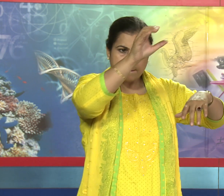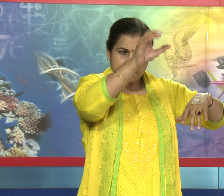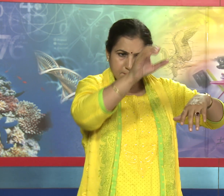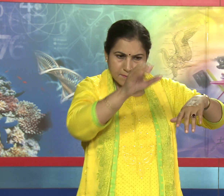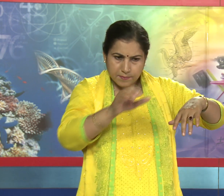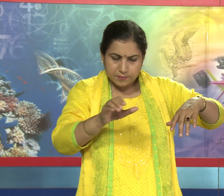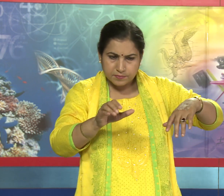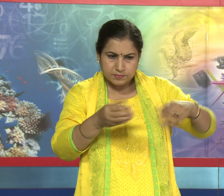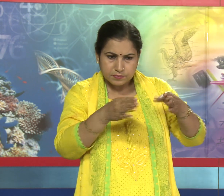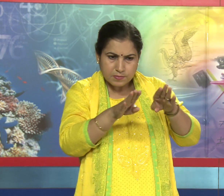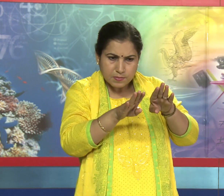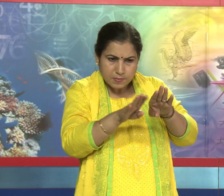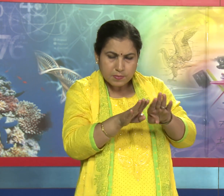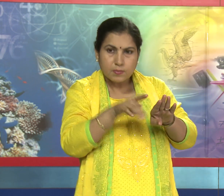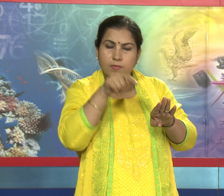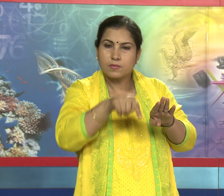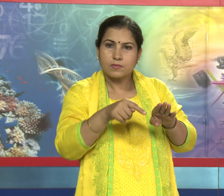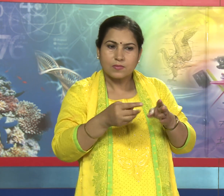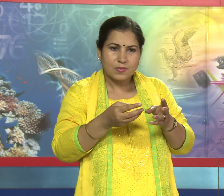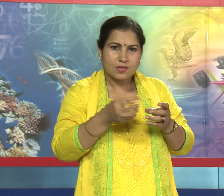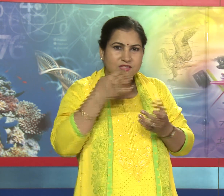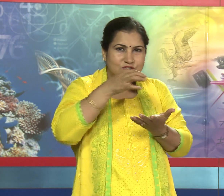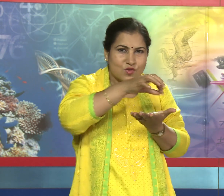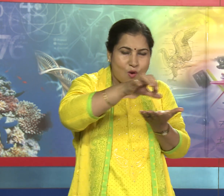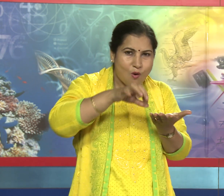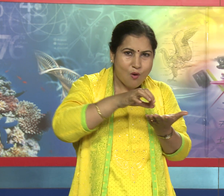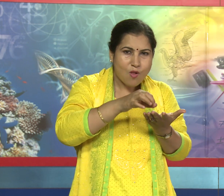where the salty tidal water